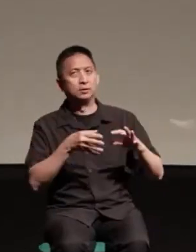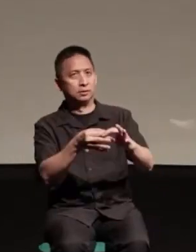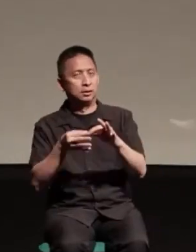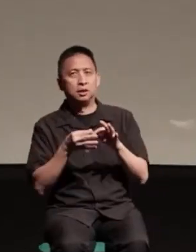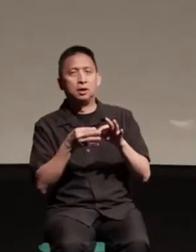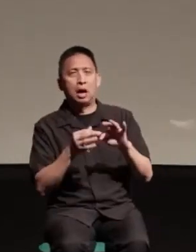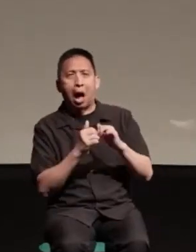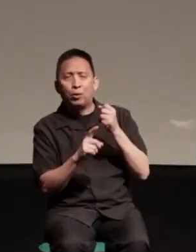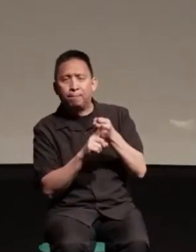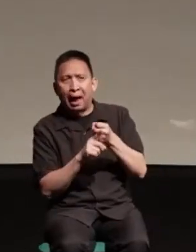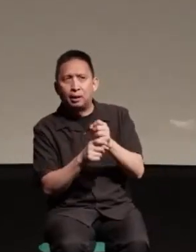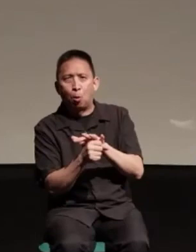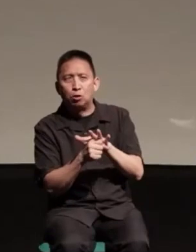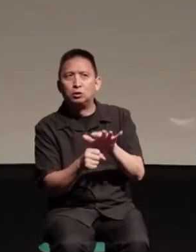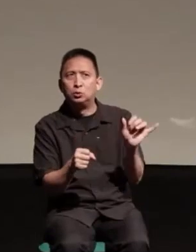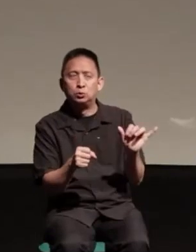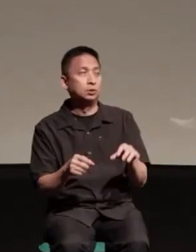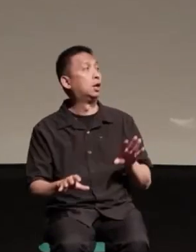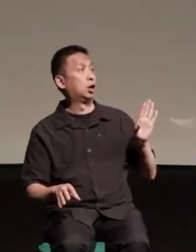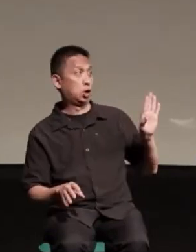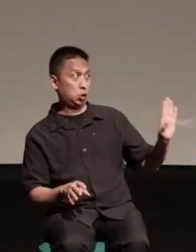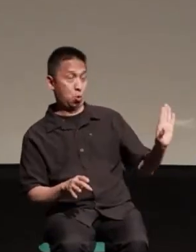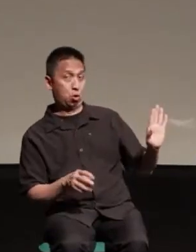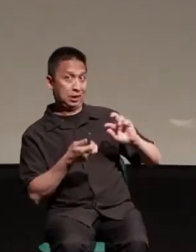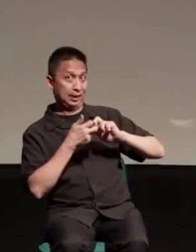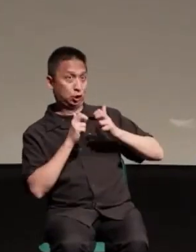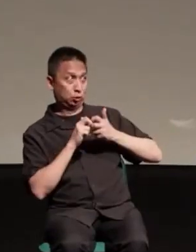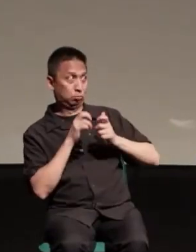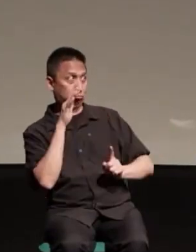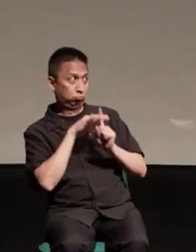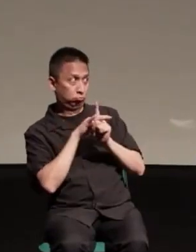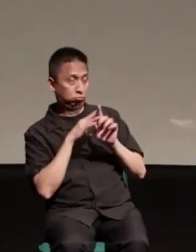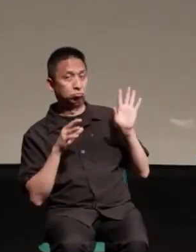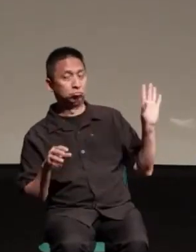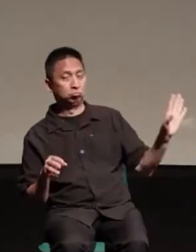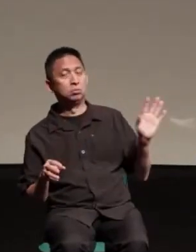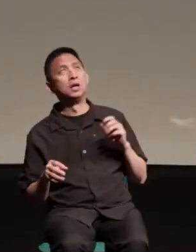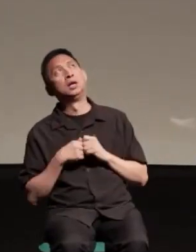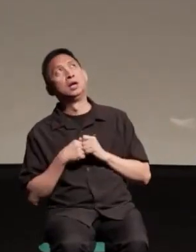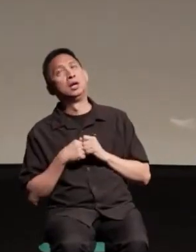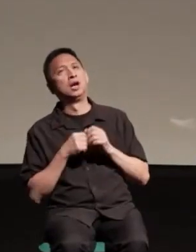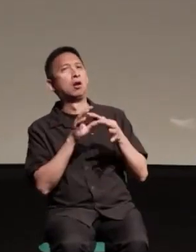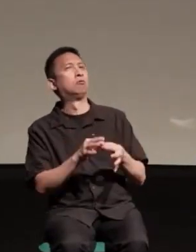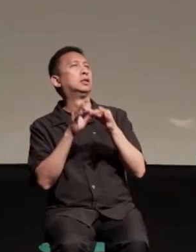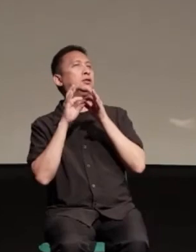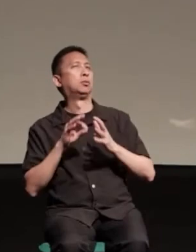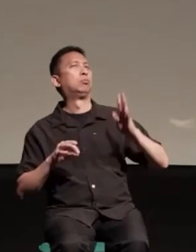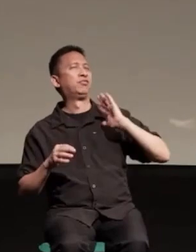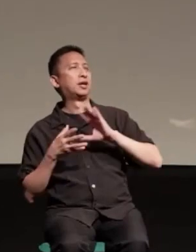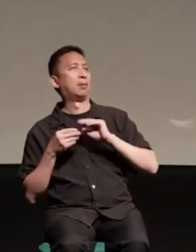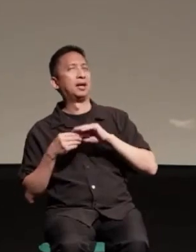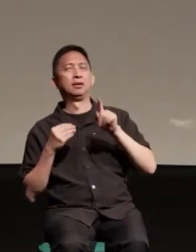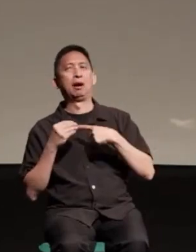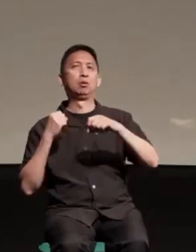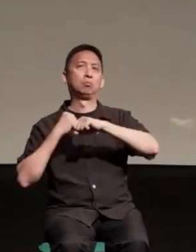impact. In terms of the issue you're talking about, this gets to the idea we were talking about earlier around self-promotion, and I don't know